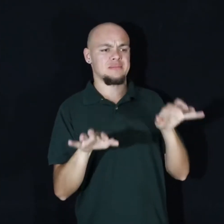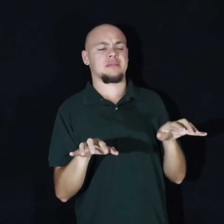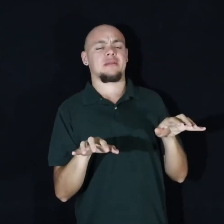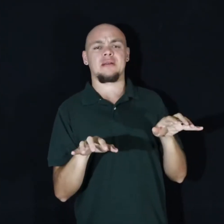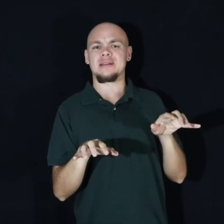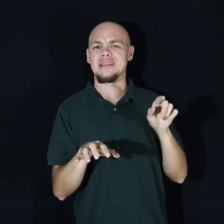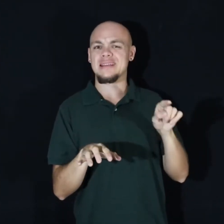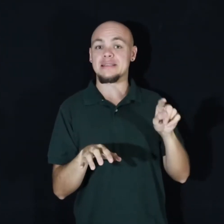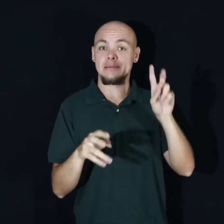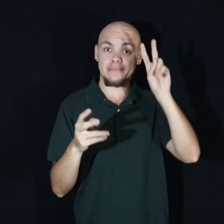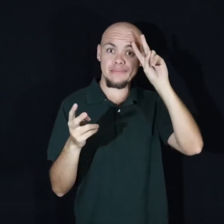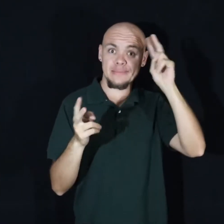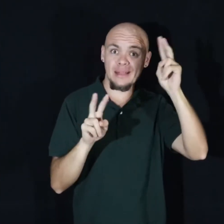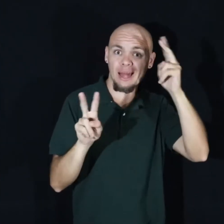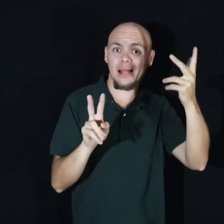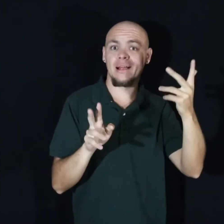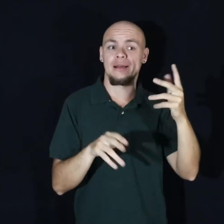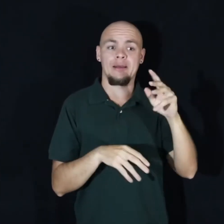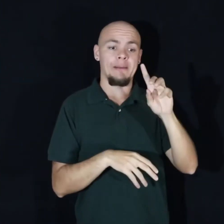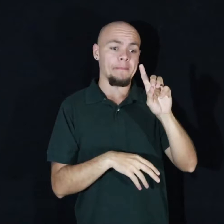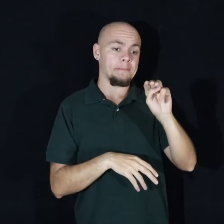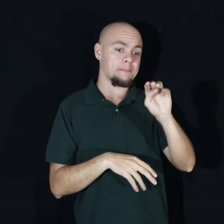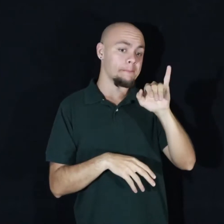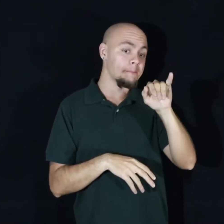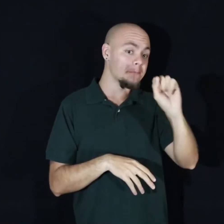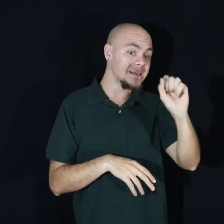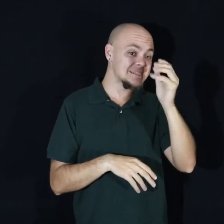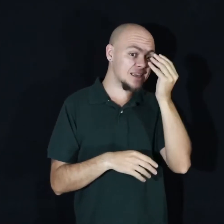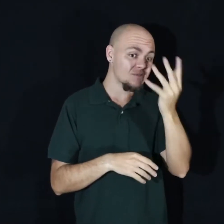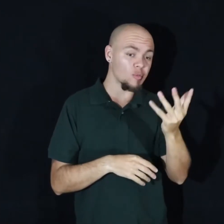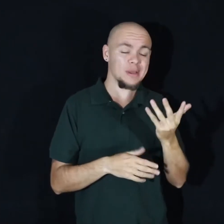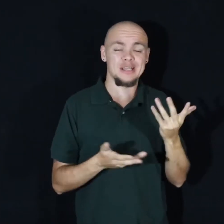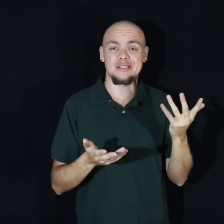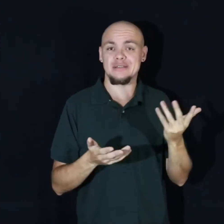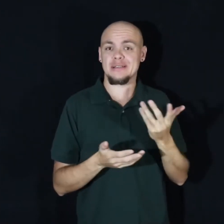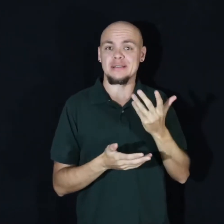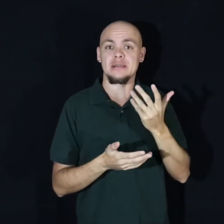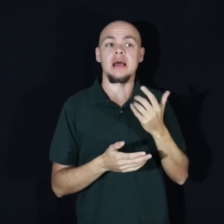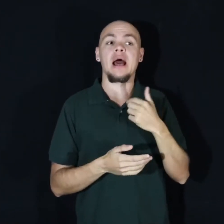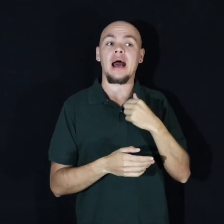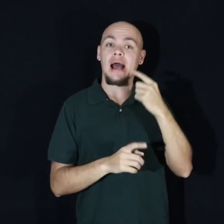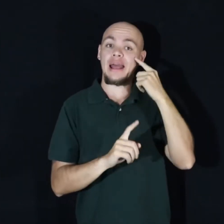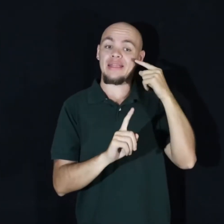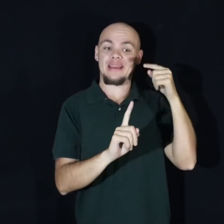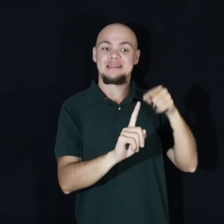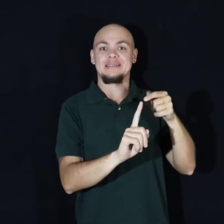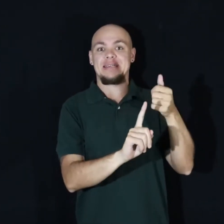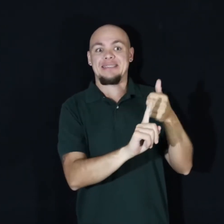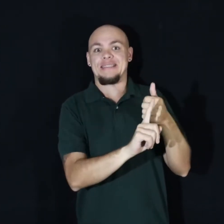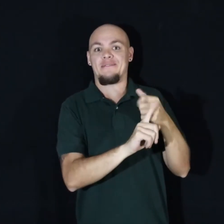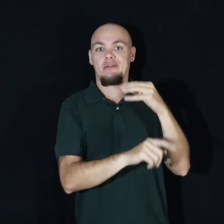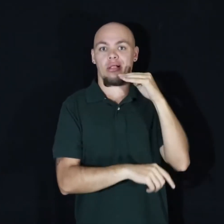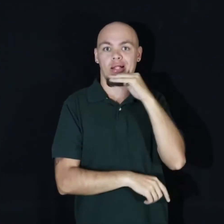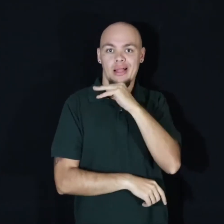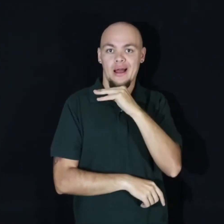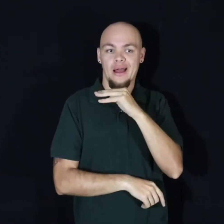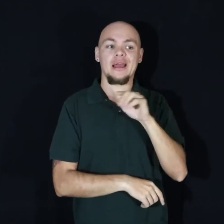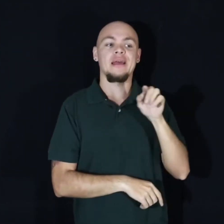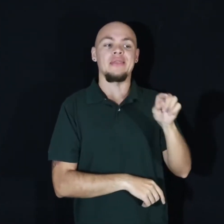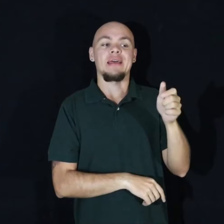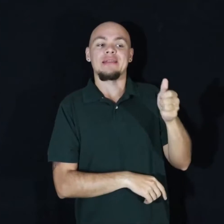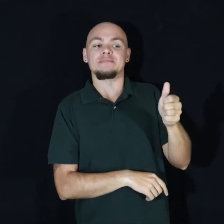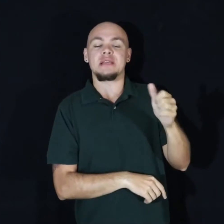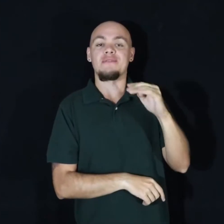sort of we could call it misinformation, disinformation. I think, unfortunately, that it's